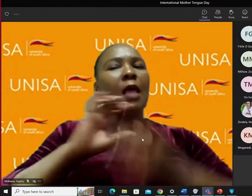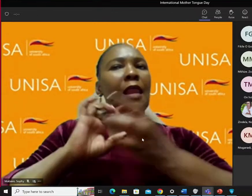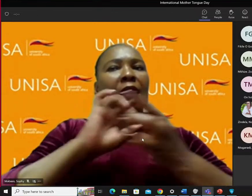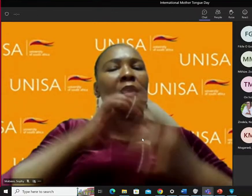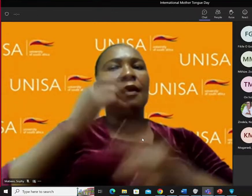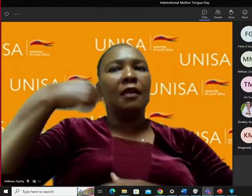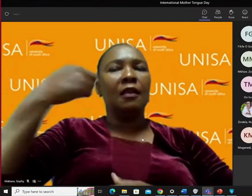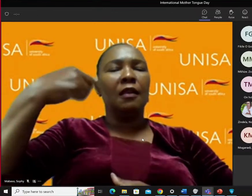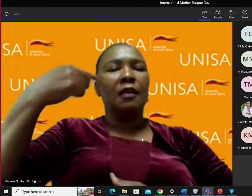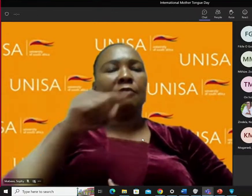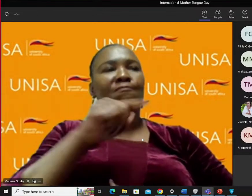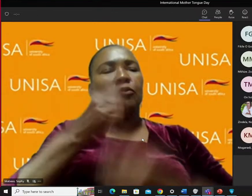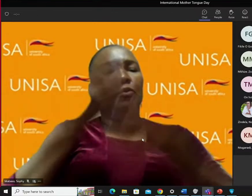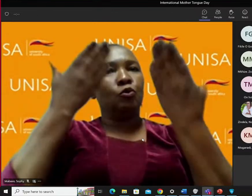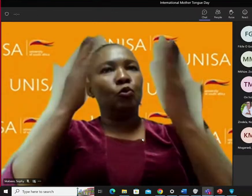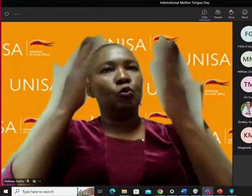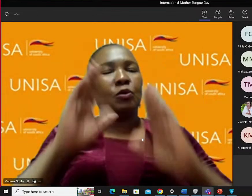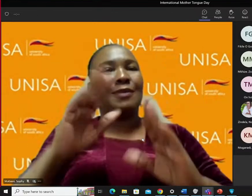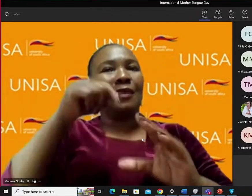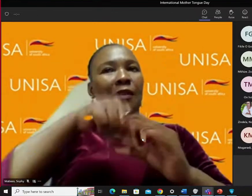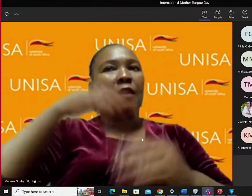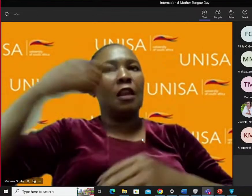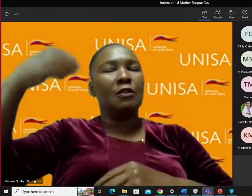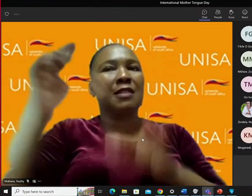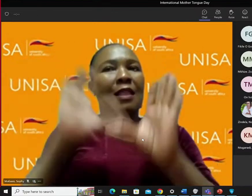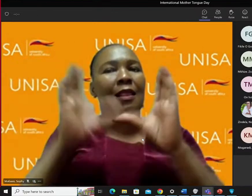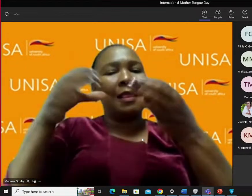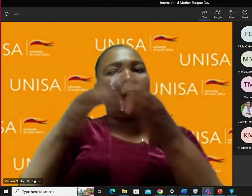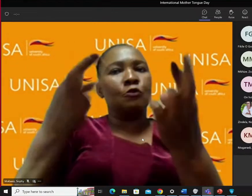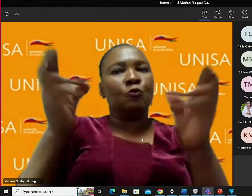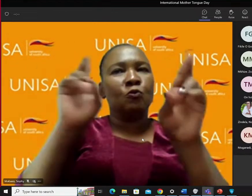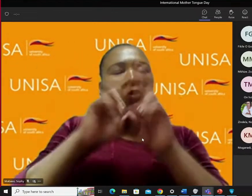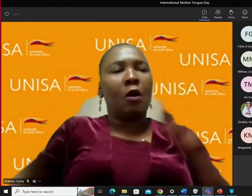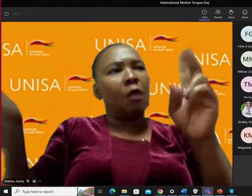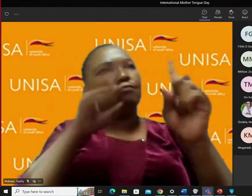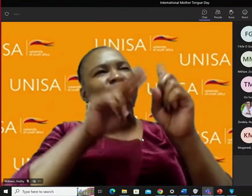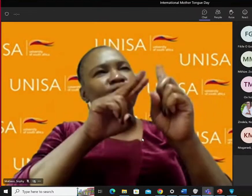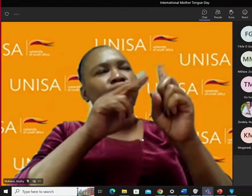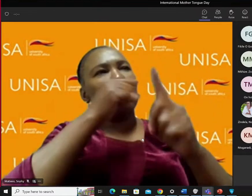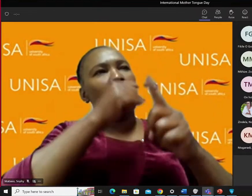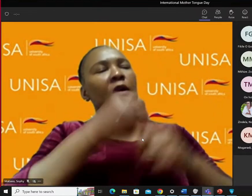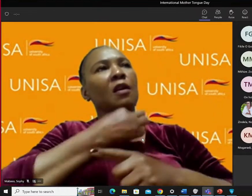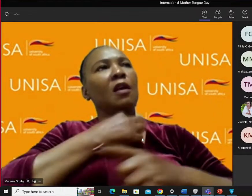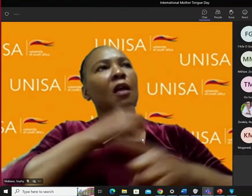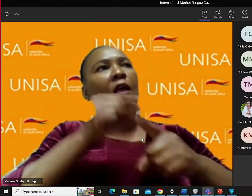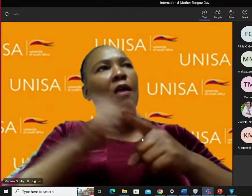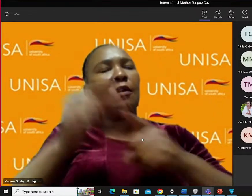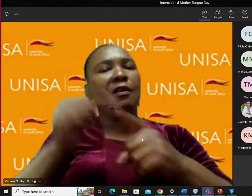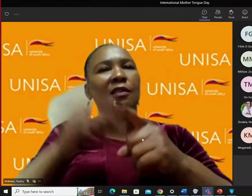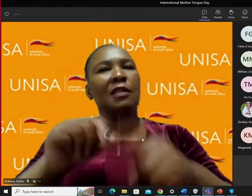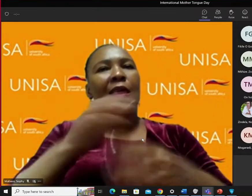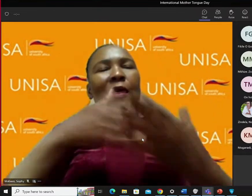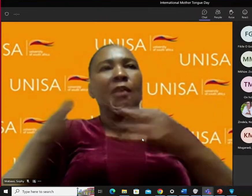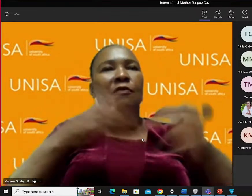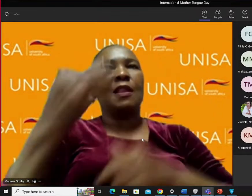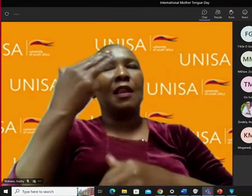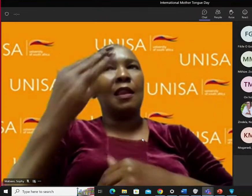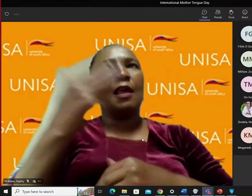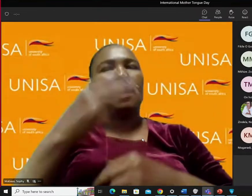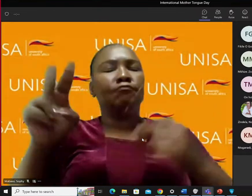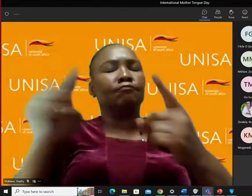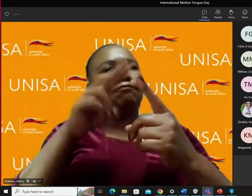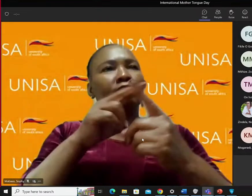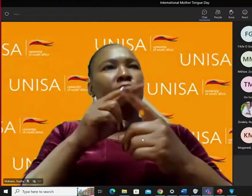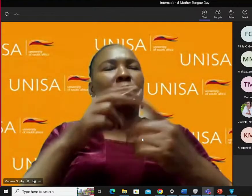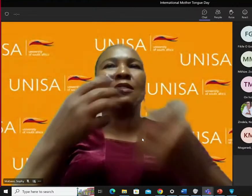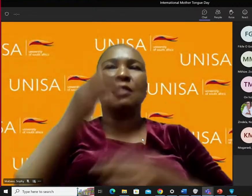a student in a linguistics classroom can look up an English term in any of the 9 South African indigenous languages